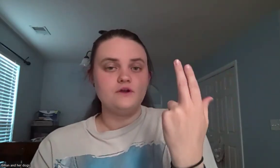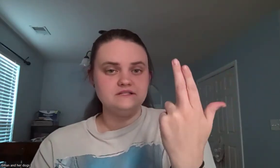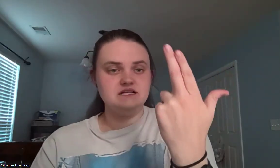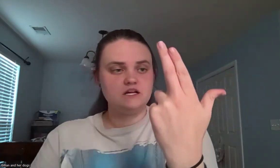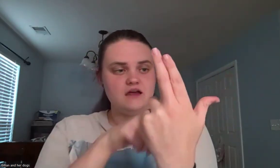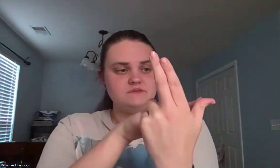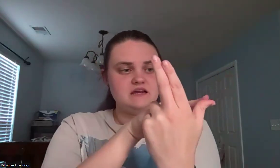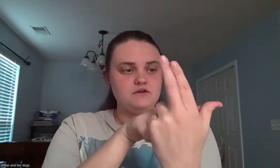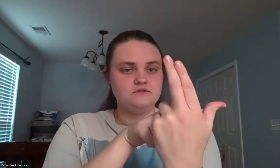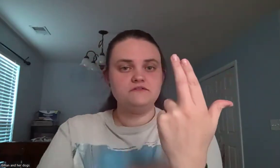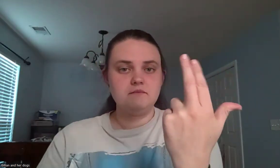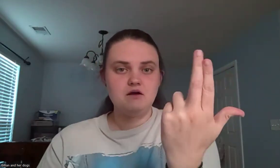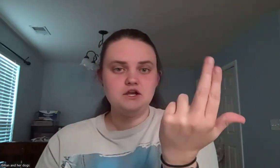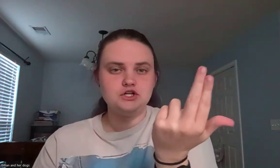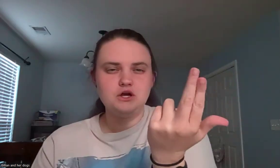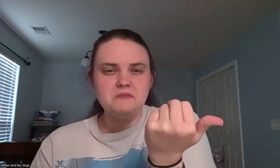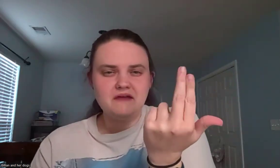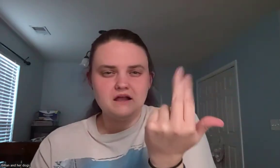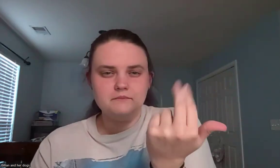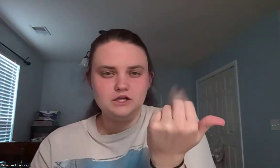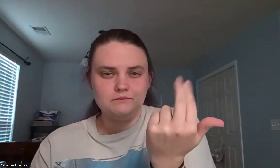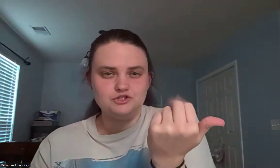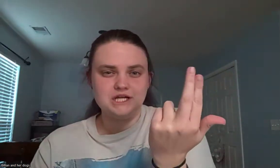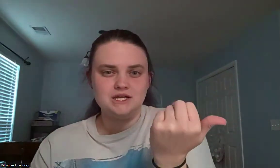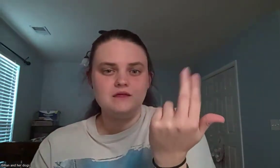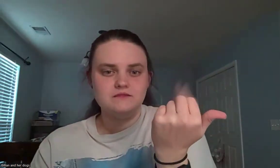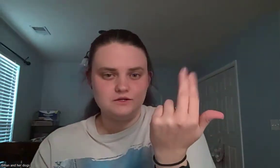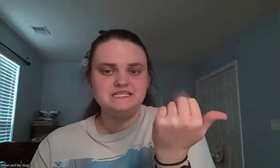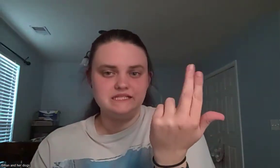13 is going to have them together with the thumb out, and you're going to make that come here motion. 13.